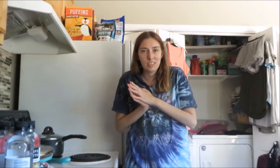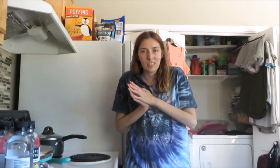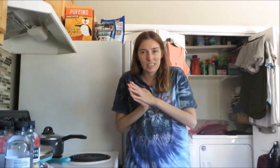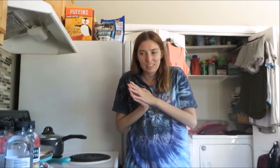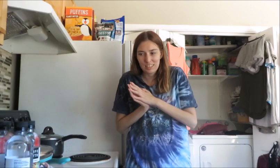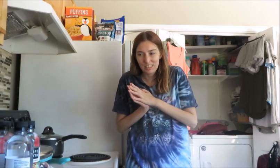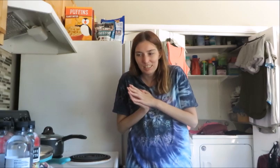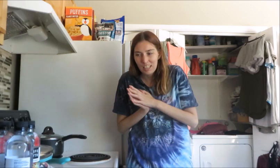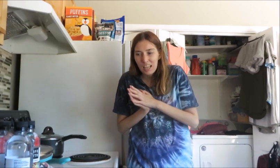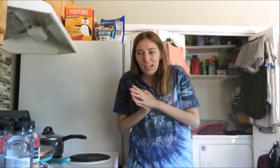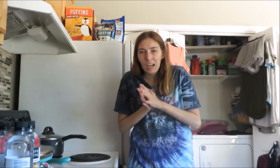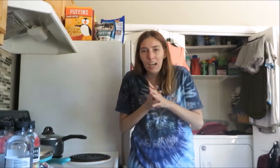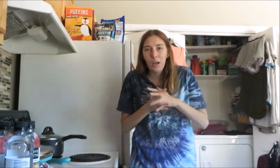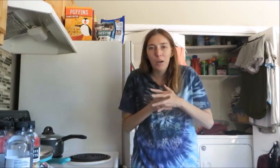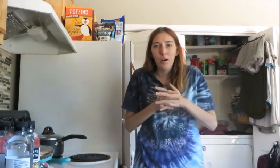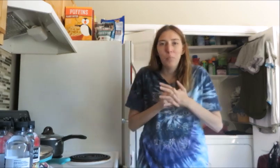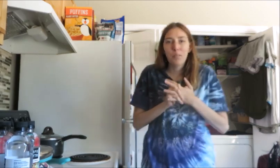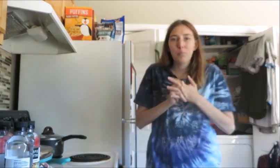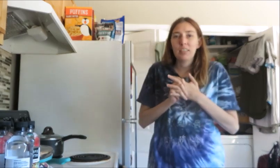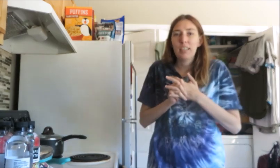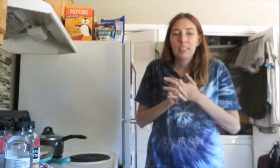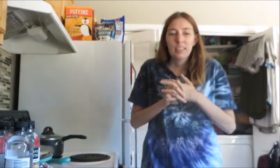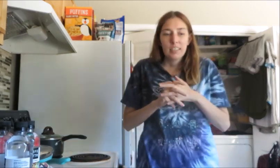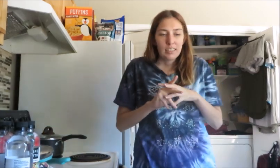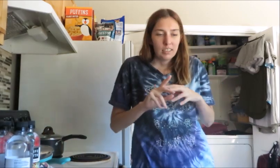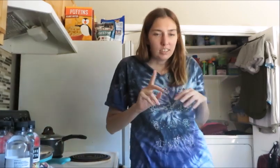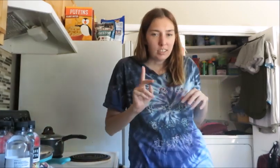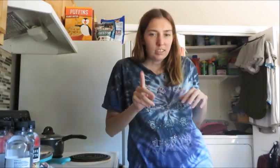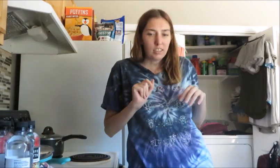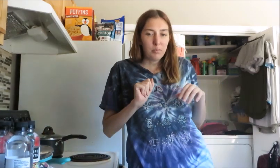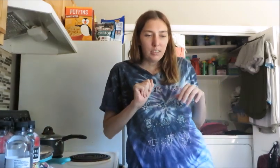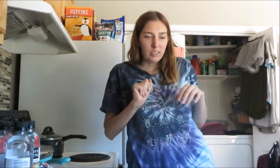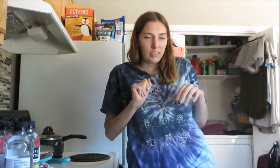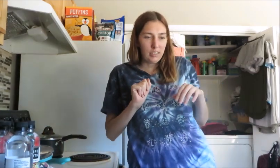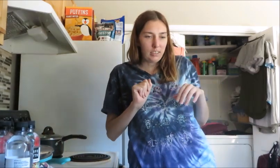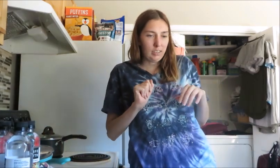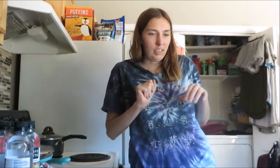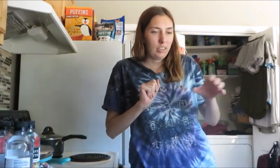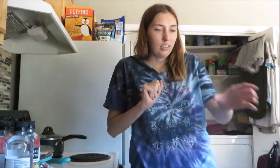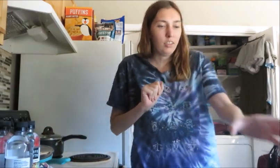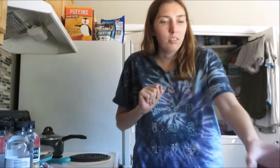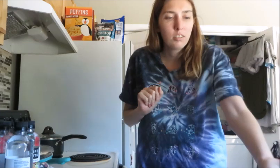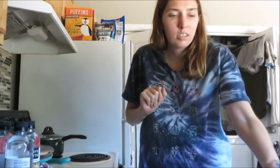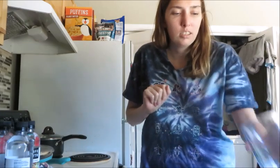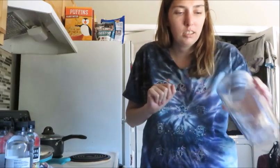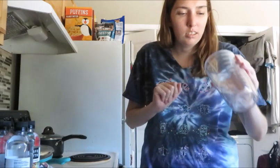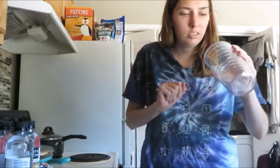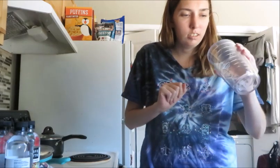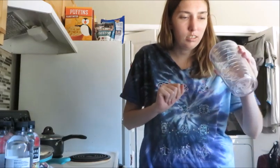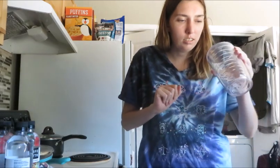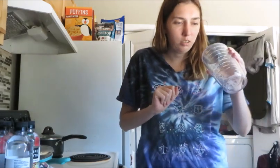not a guarantee. But yeah, just give me a second because I gotta go do